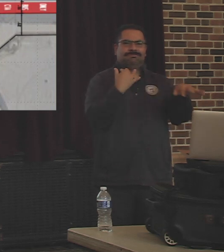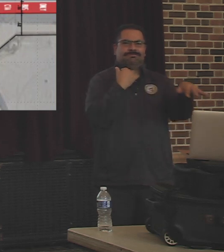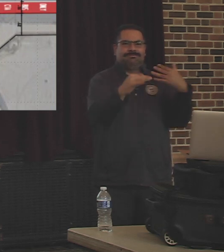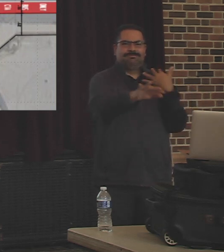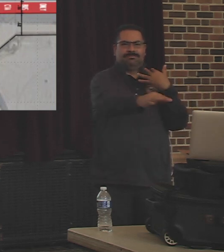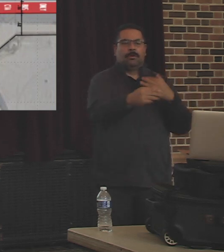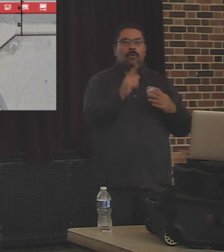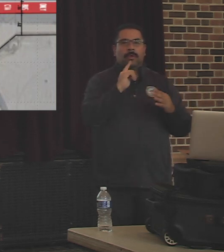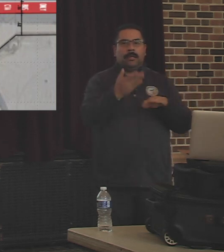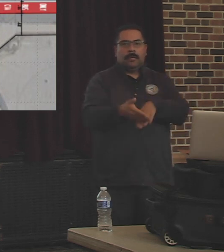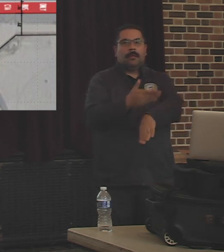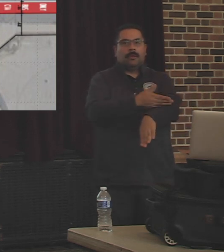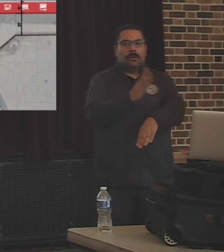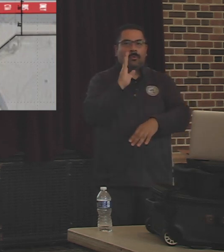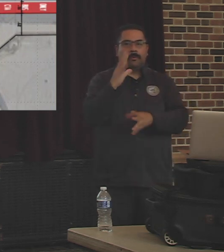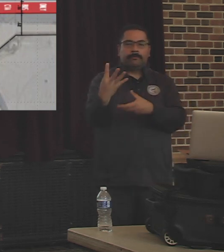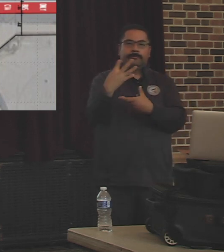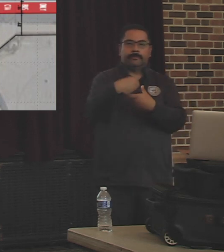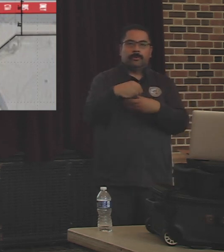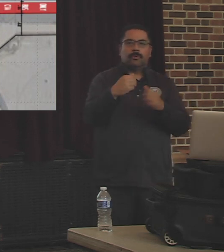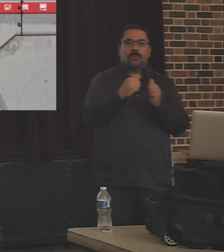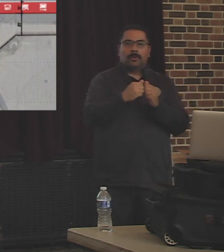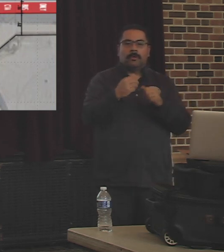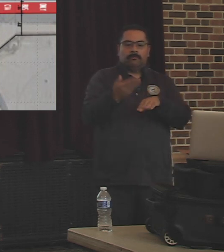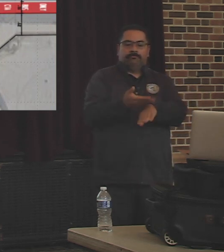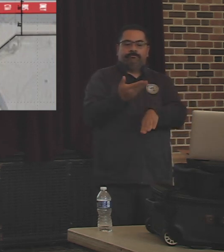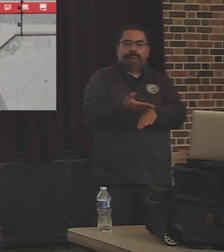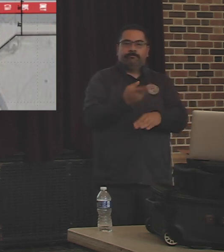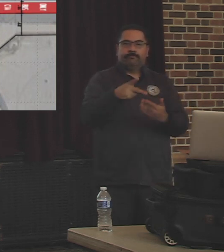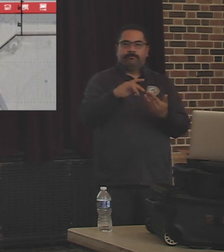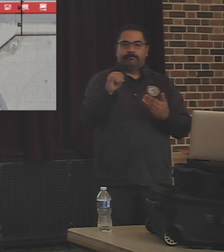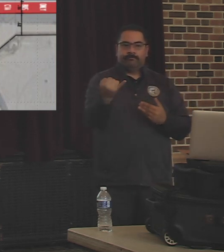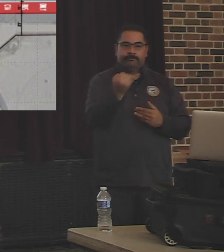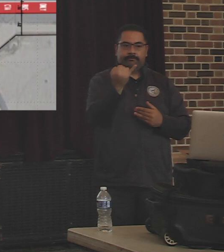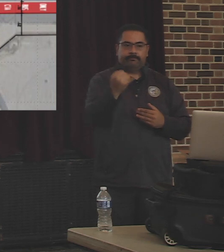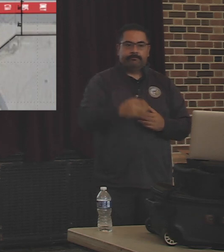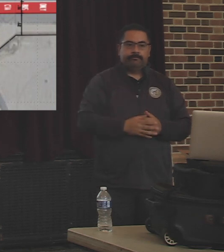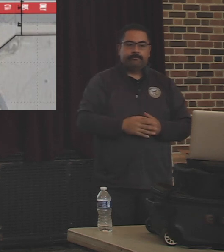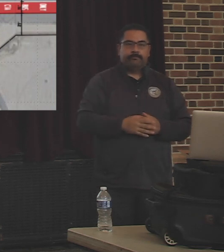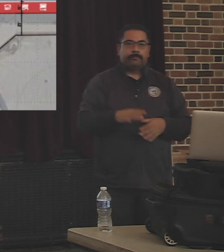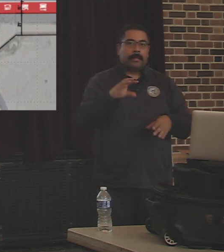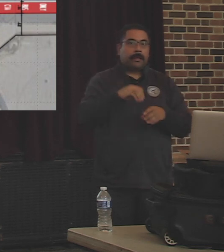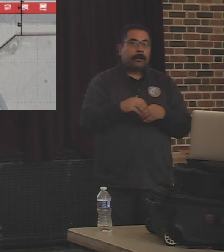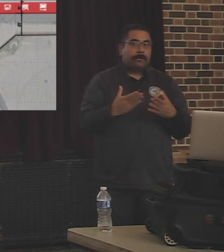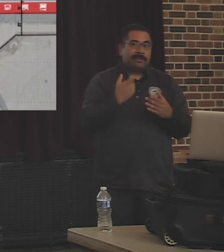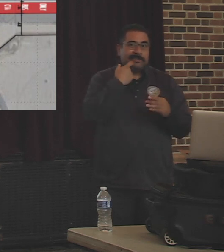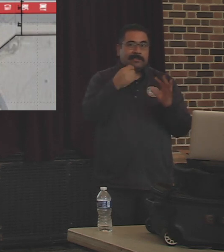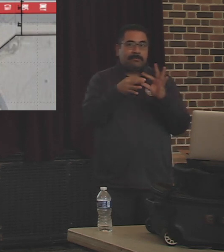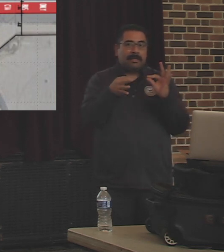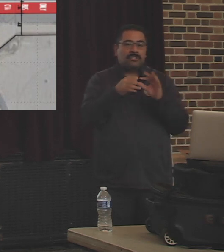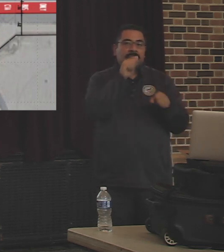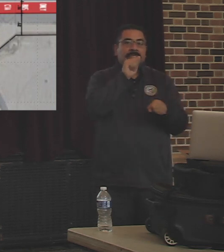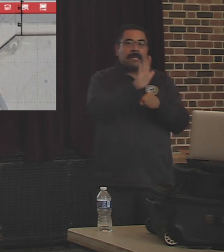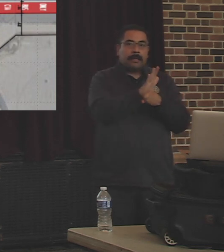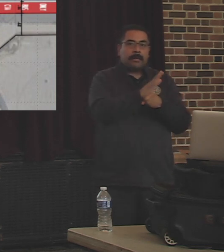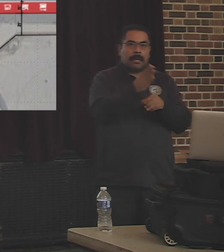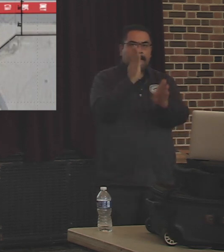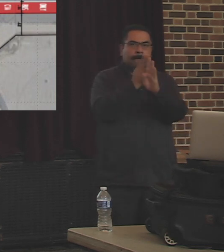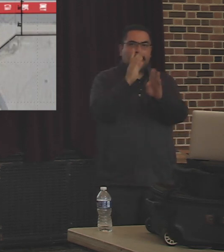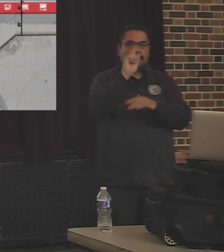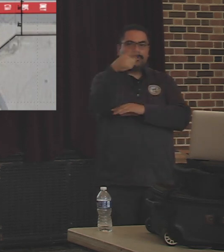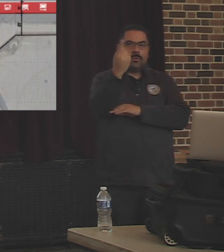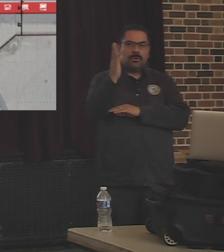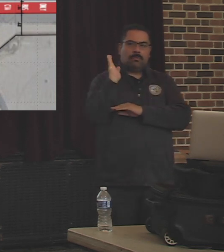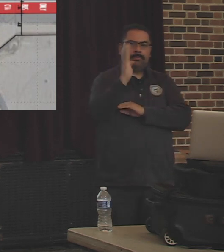be incorporated into the reconstruction project. And including, as I mentioned, dedicated bus lanes on